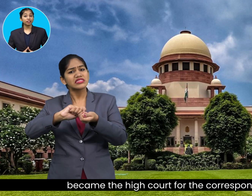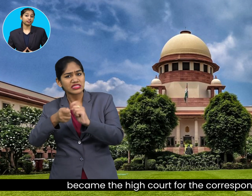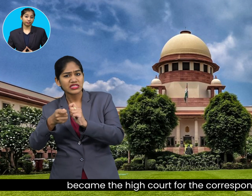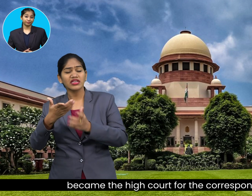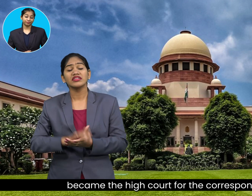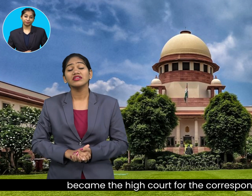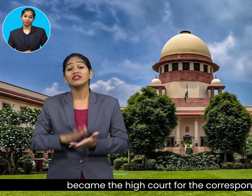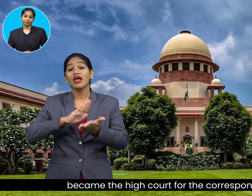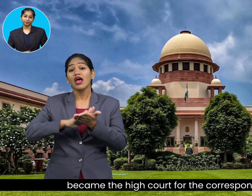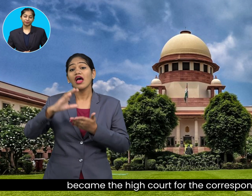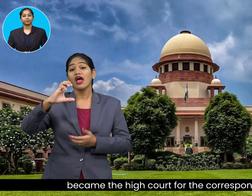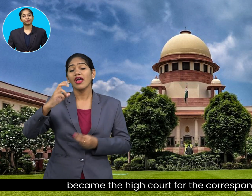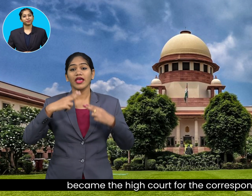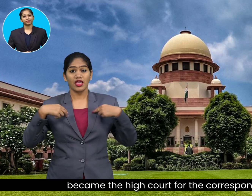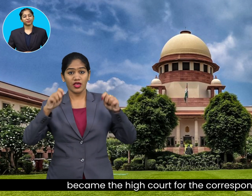corresponding state.